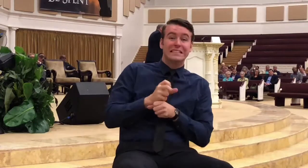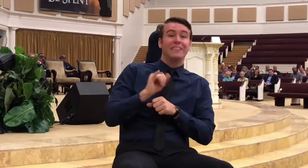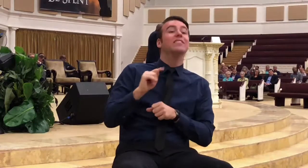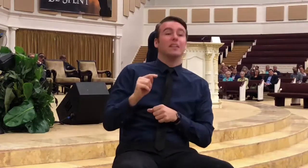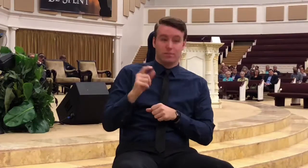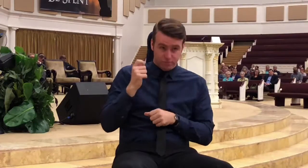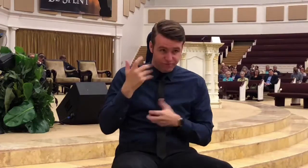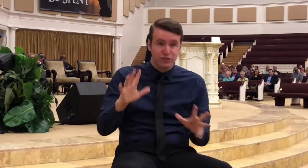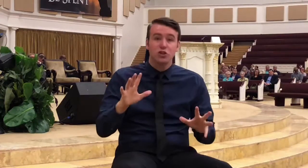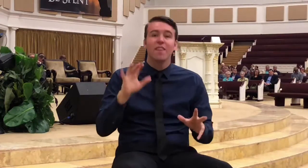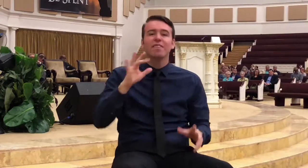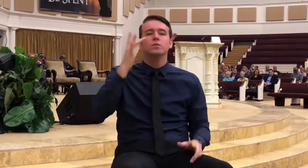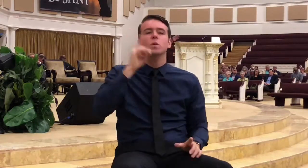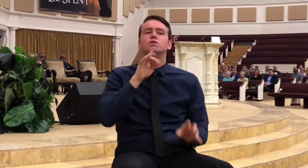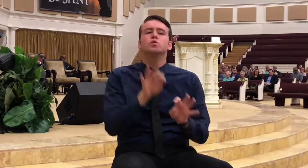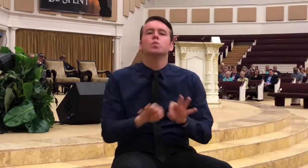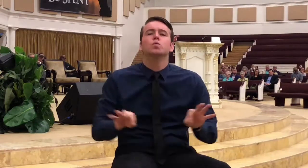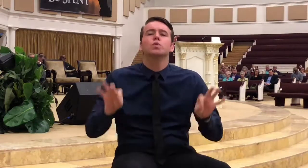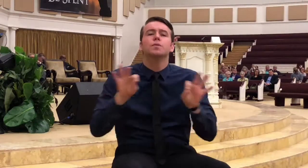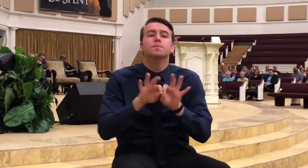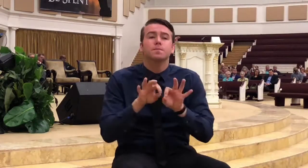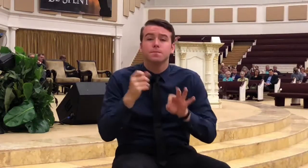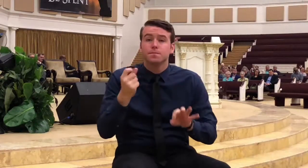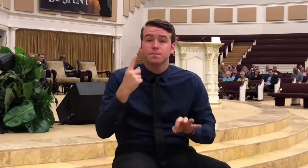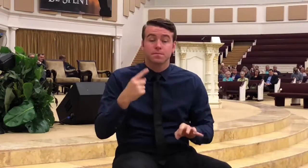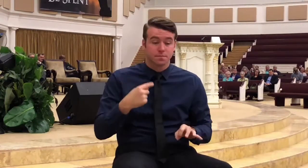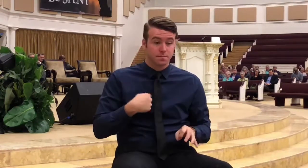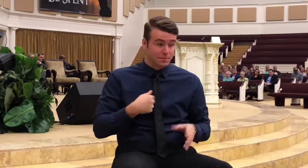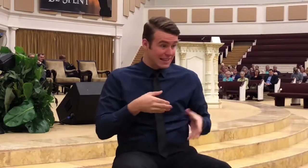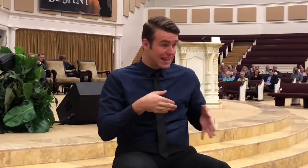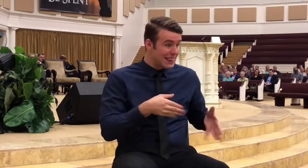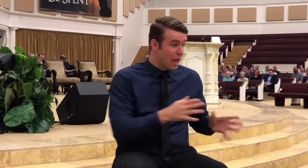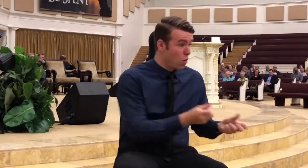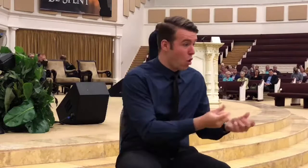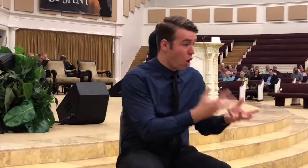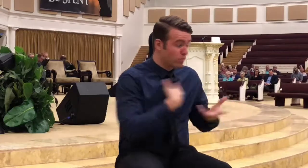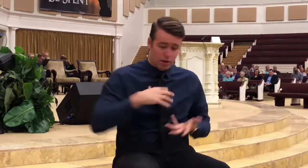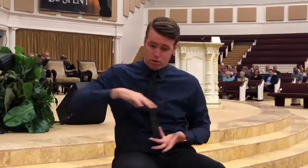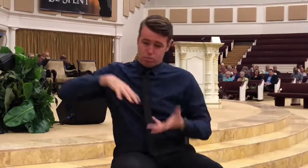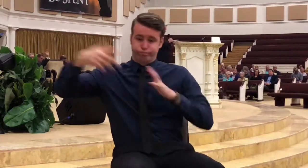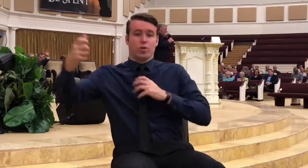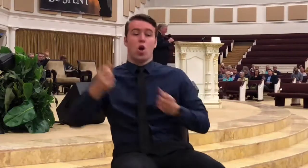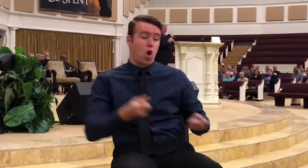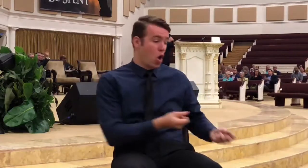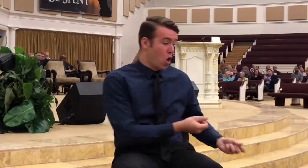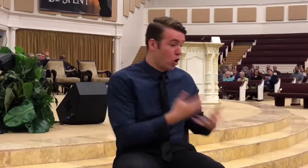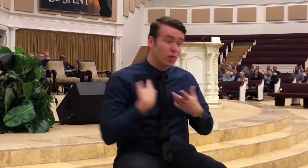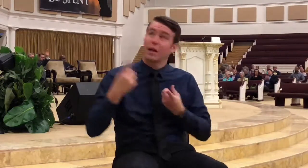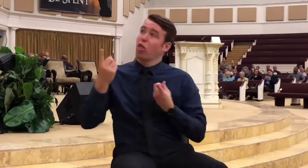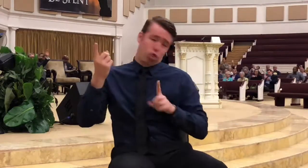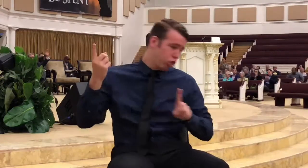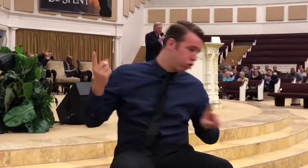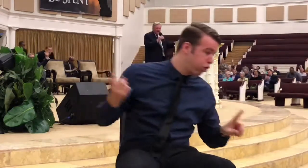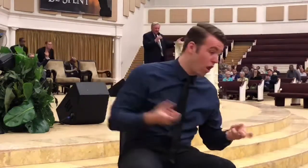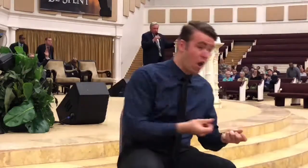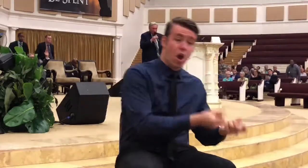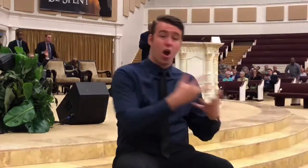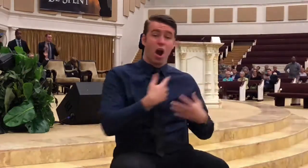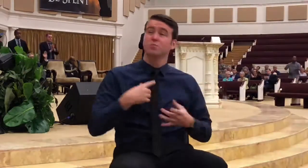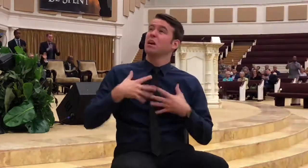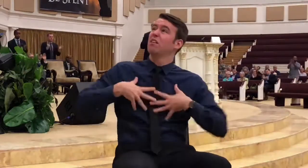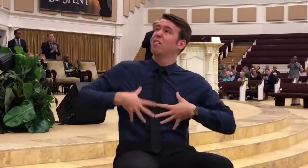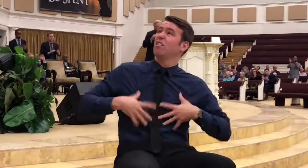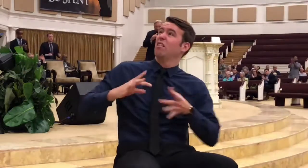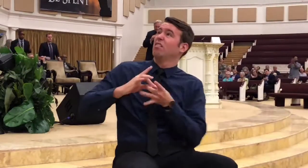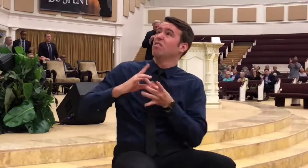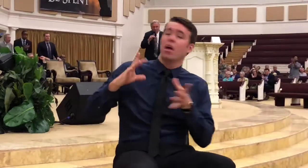what we're doing is so critical. I can't let anything mess me up. I can't let anything turn me around. I can't let anything make me get